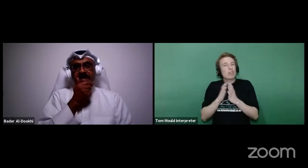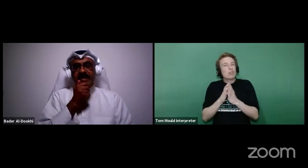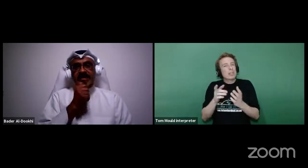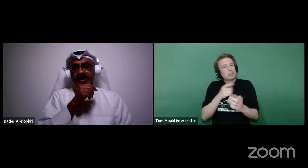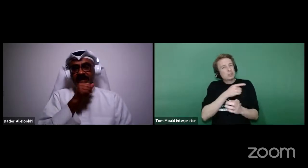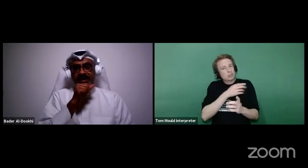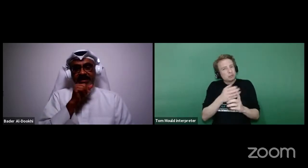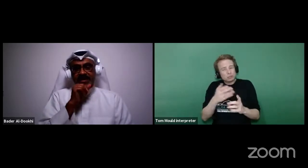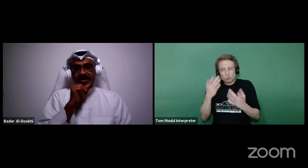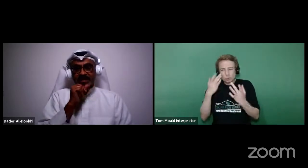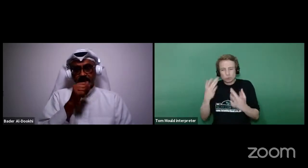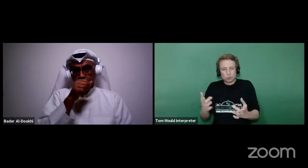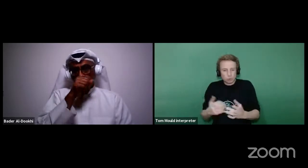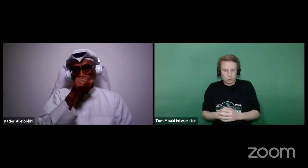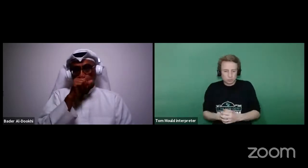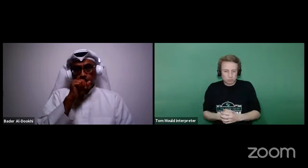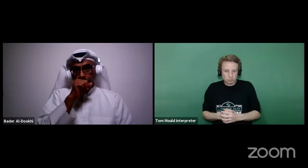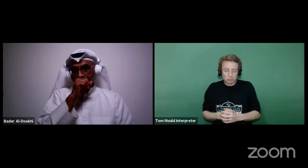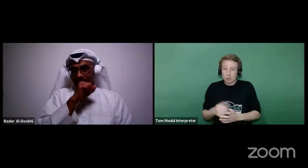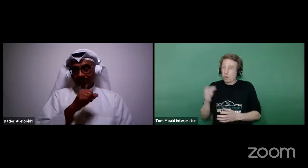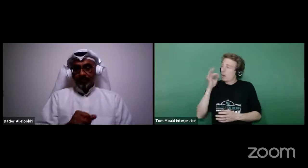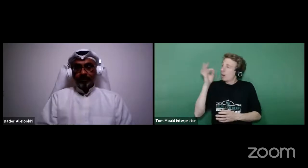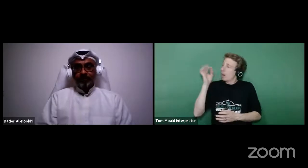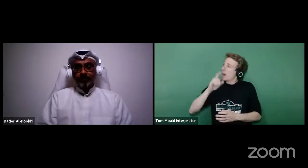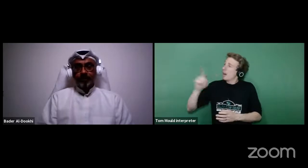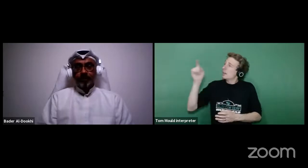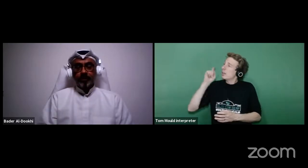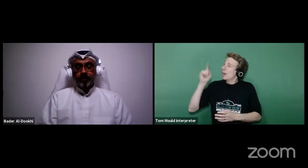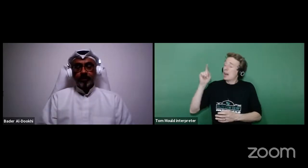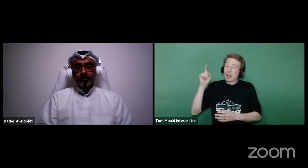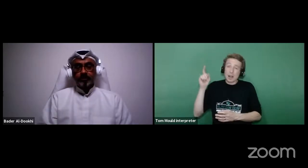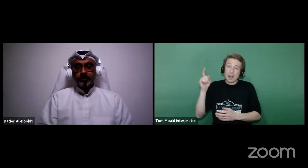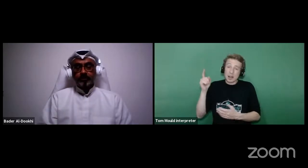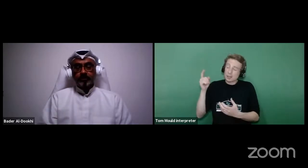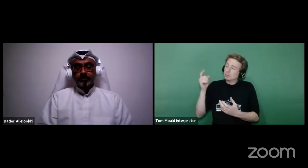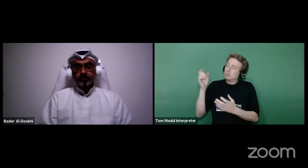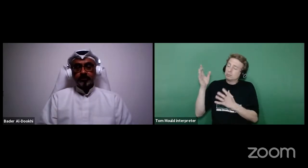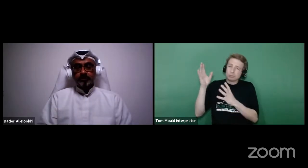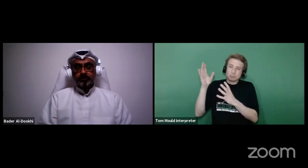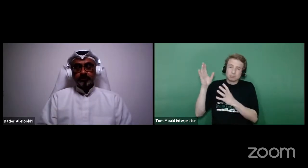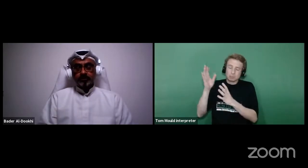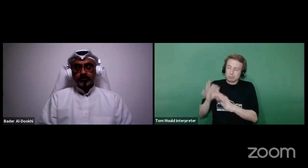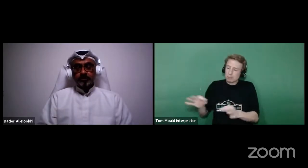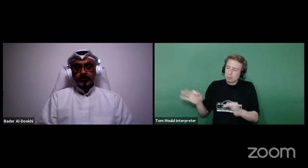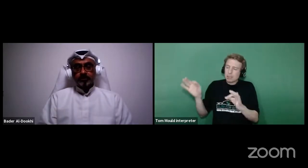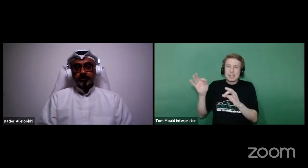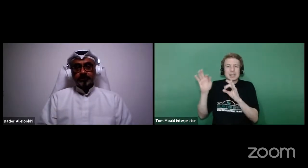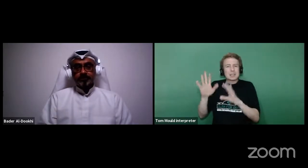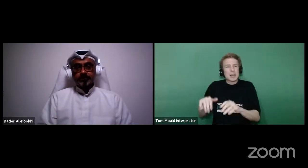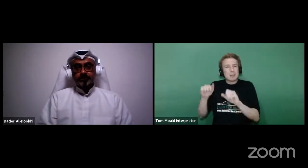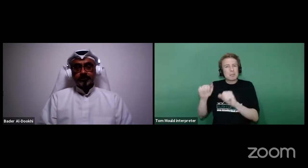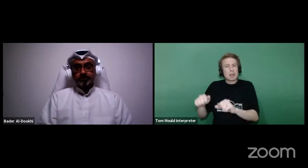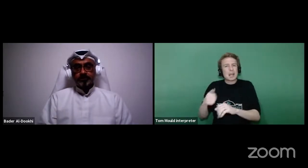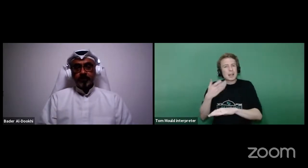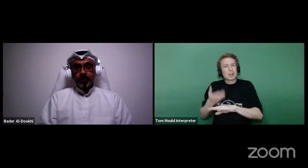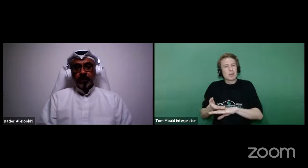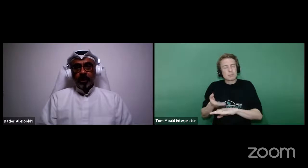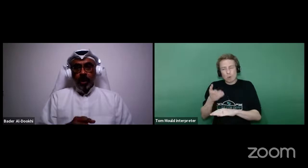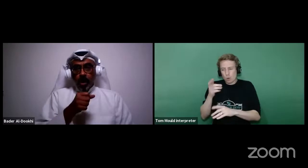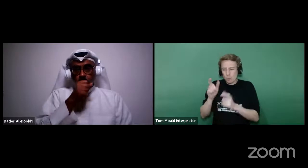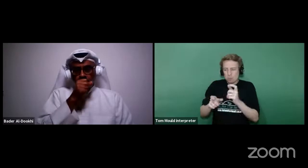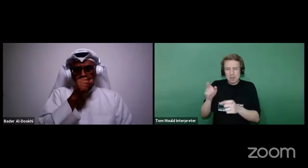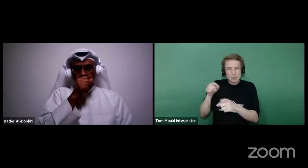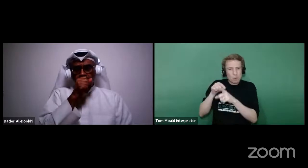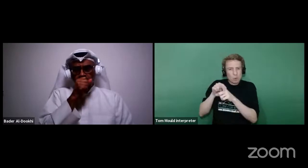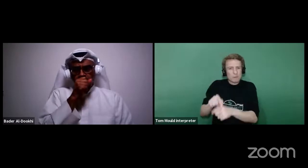Allah to send and shower peace and blessings upon those who follow him from